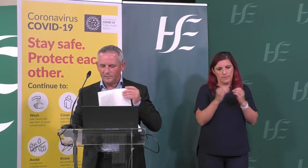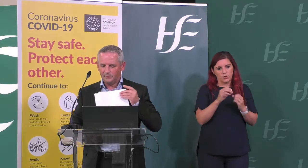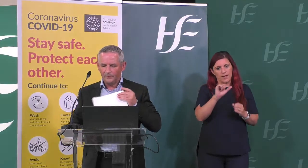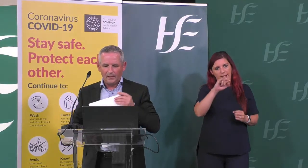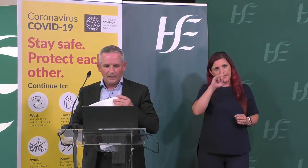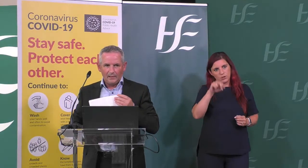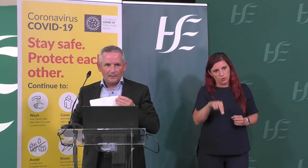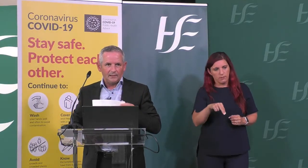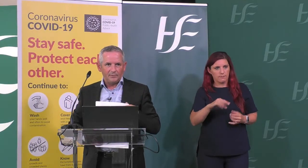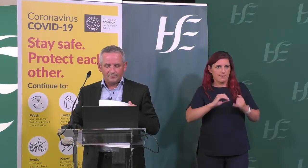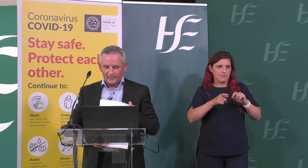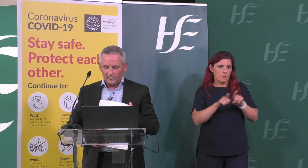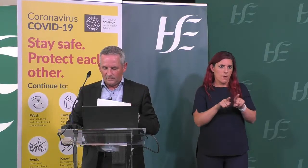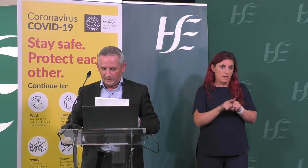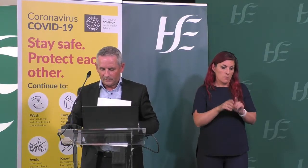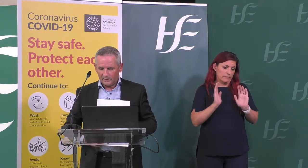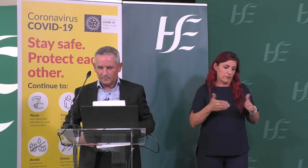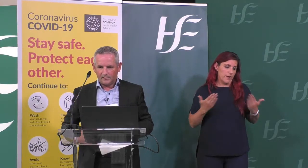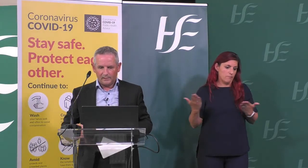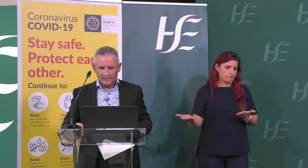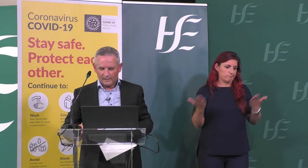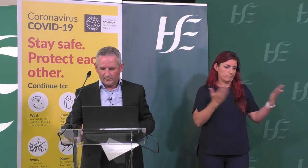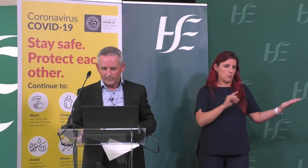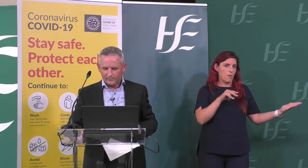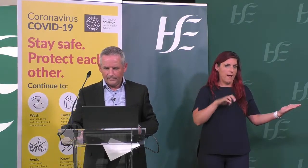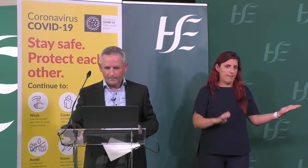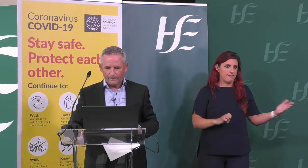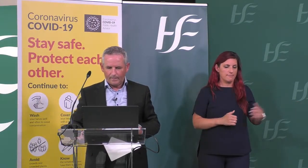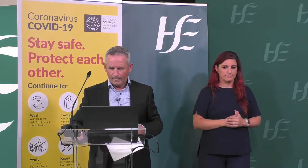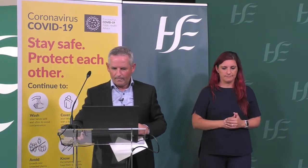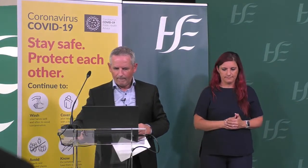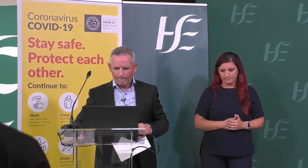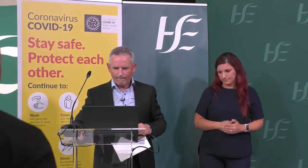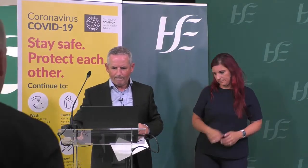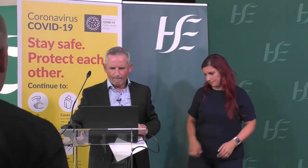as appropriate. I'll leave it at for now and I'll pass you across to my colleague, Anne O'Connor.